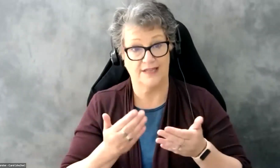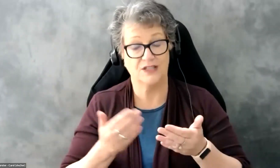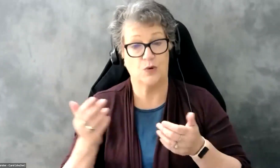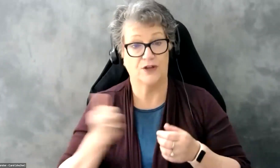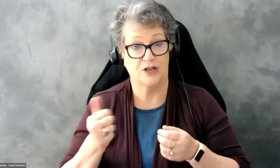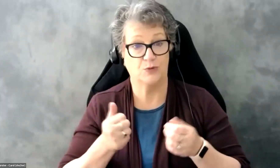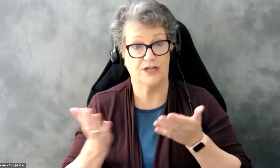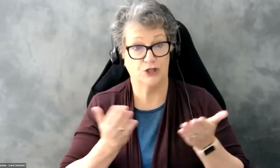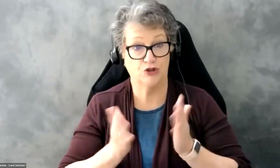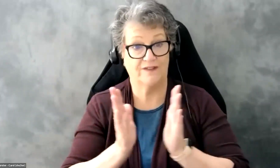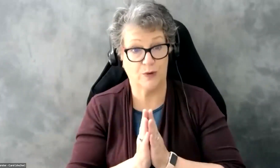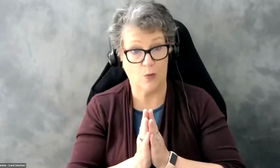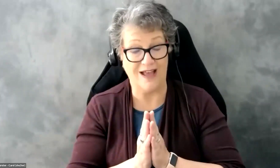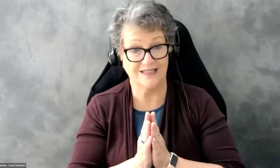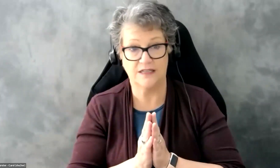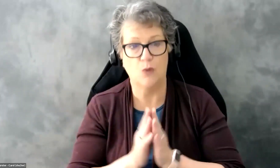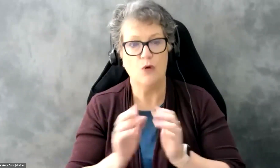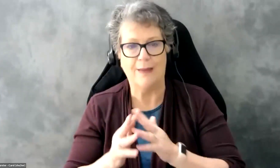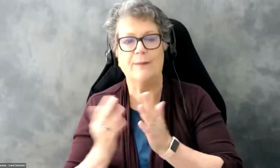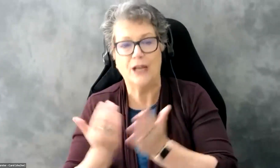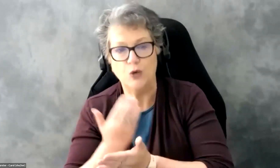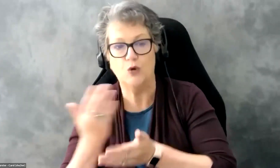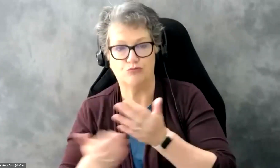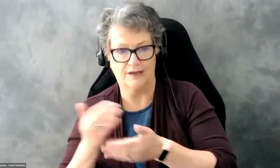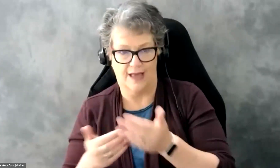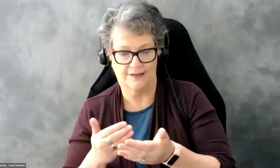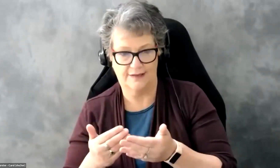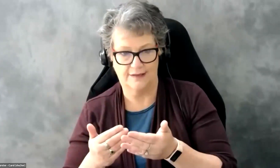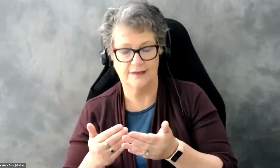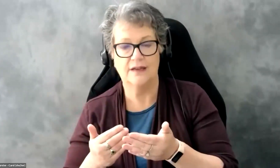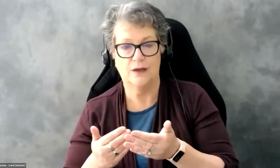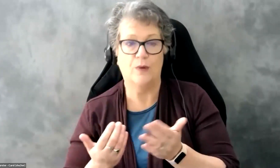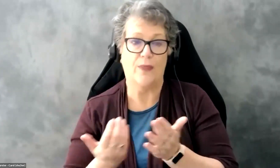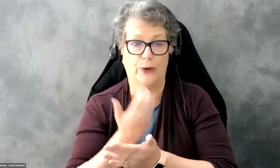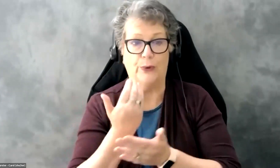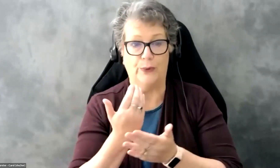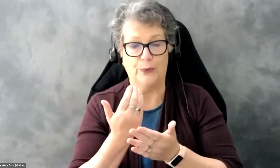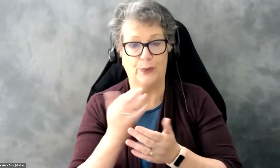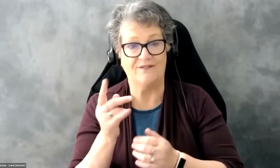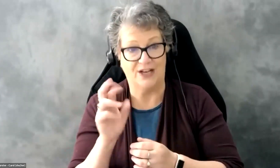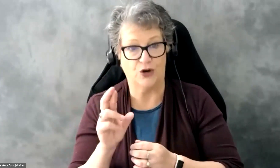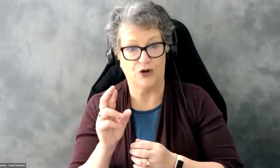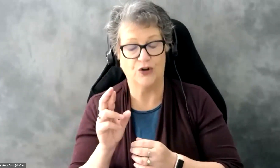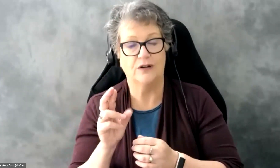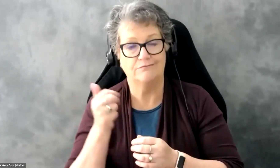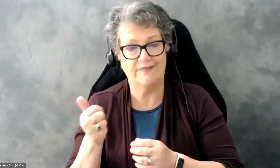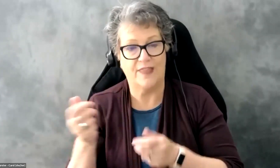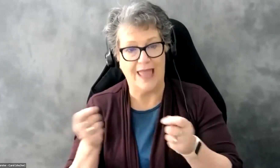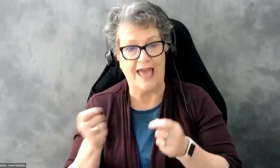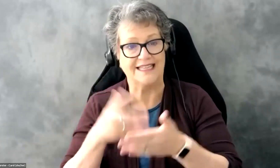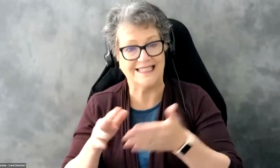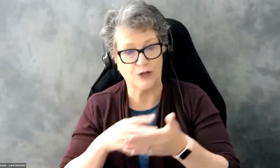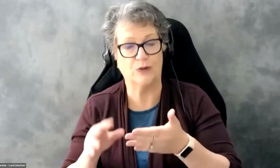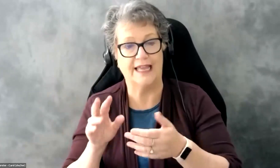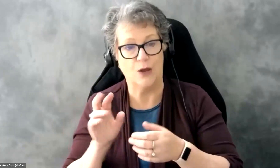transportation service requests, we'll be implementing a new process at our regional center with our new vendor that will be handling the scheduling and